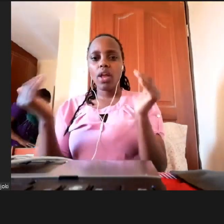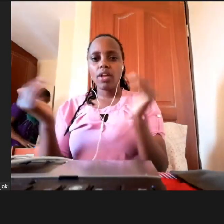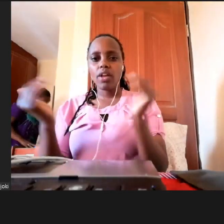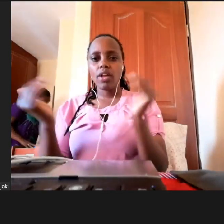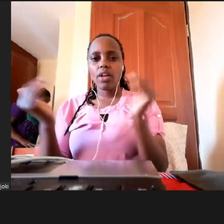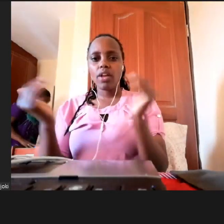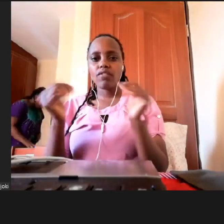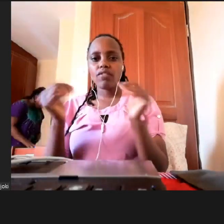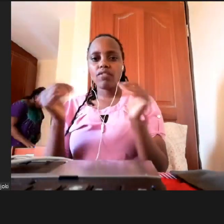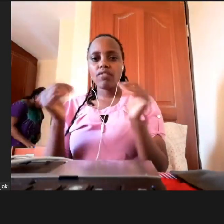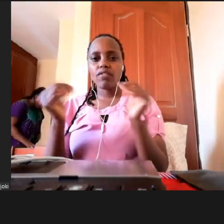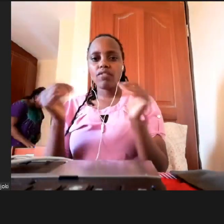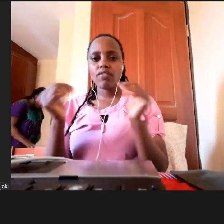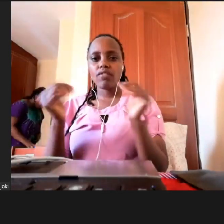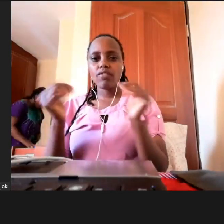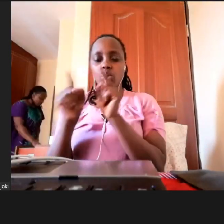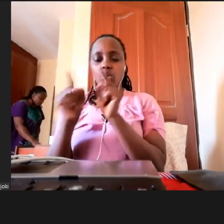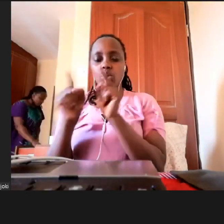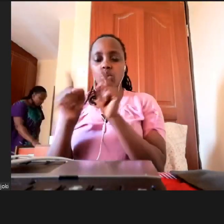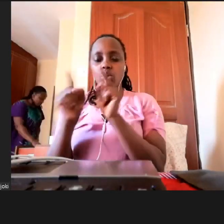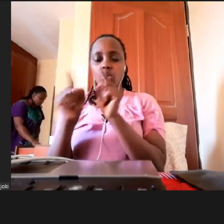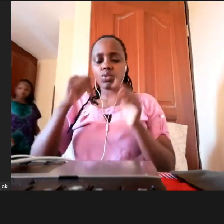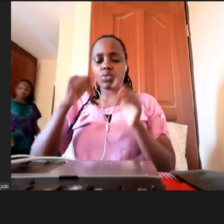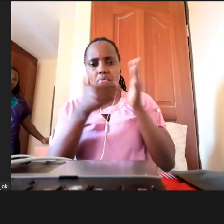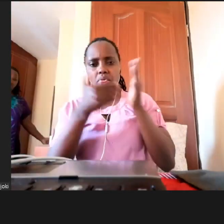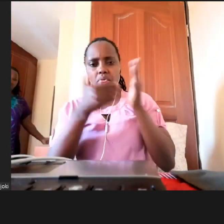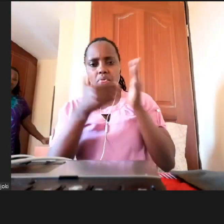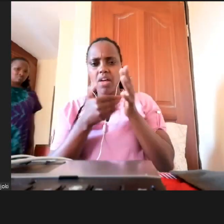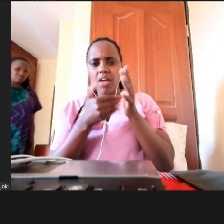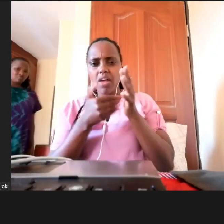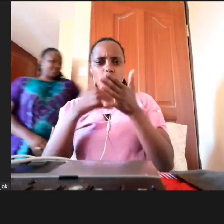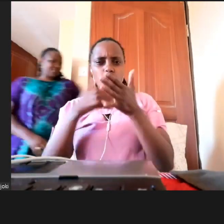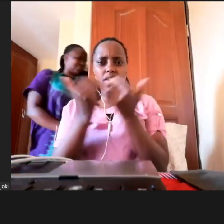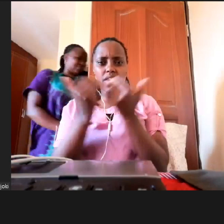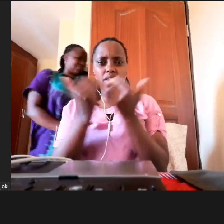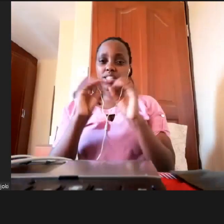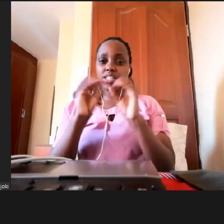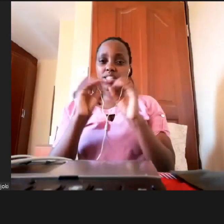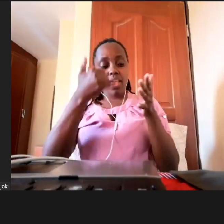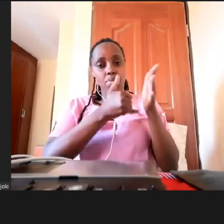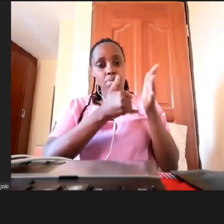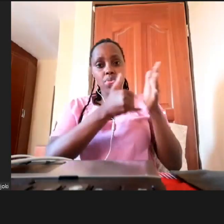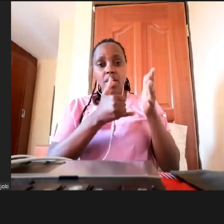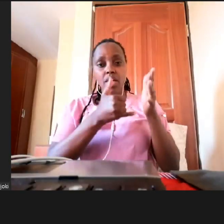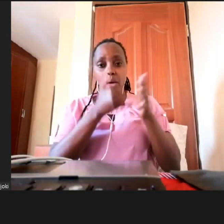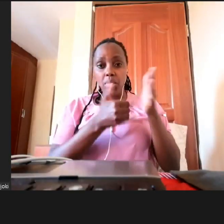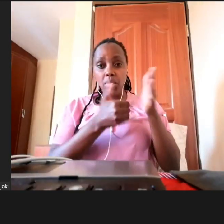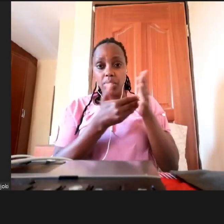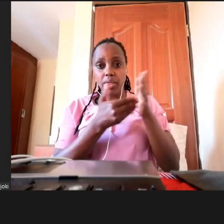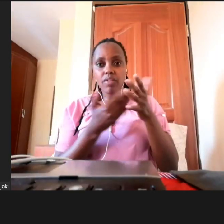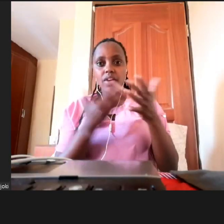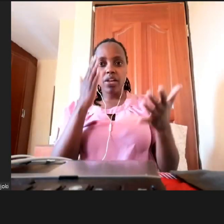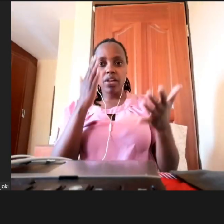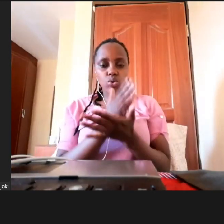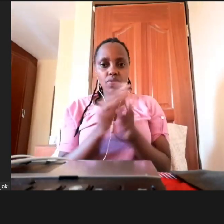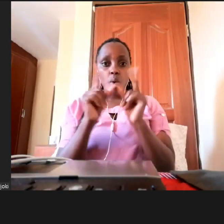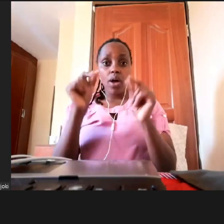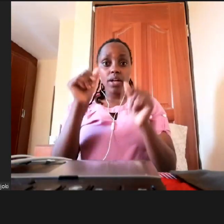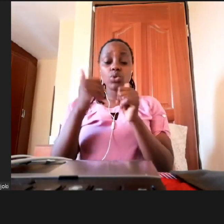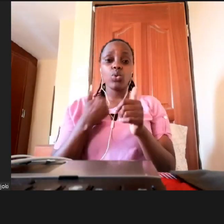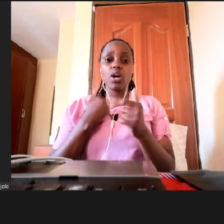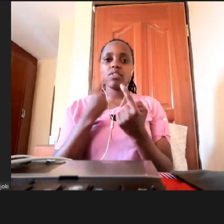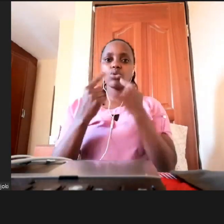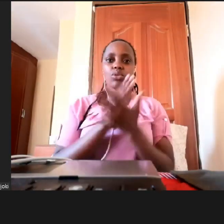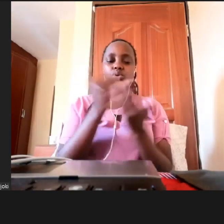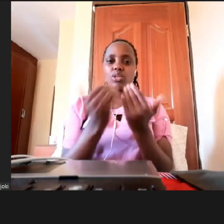were recording. They were not writing what the children were saying. We had recorders. So they were recording the actual words that were spoken